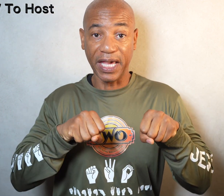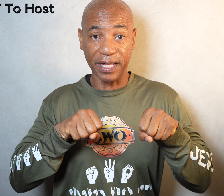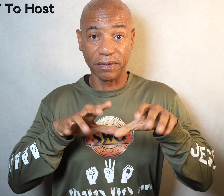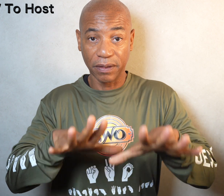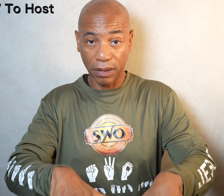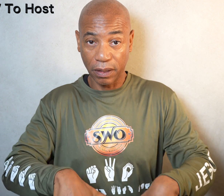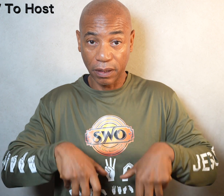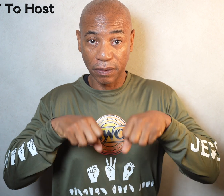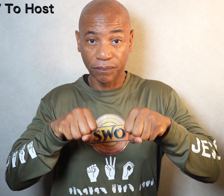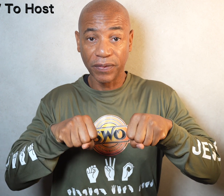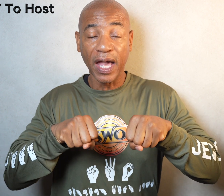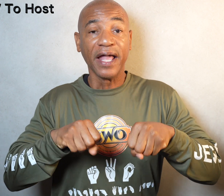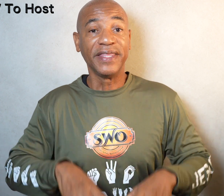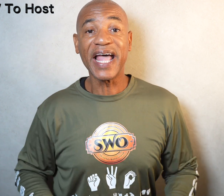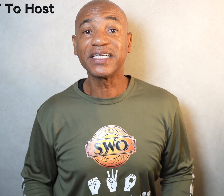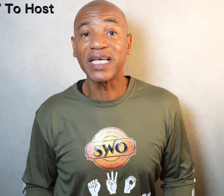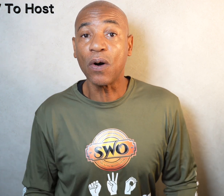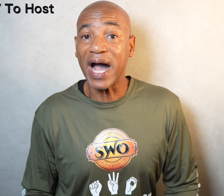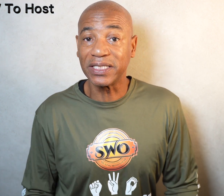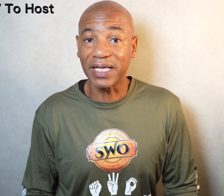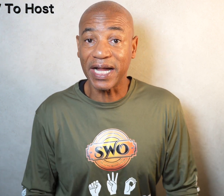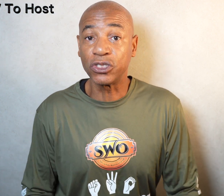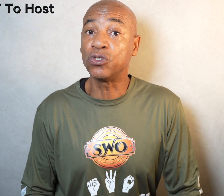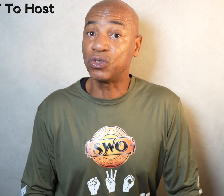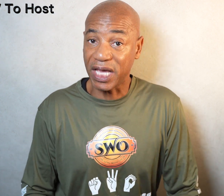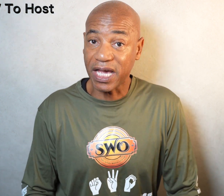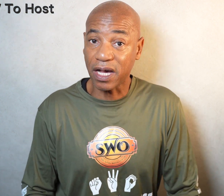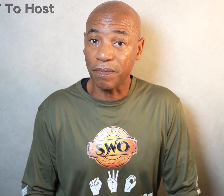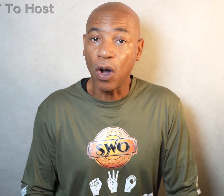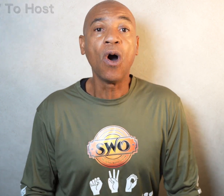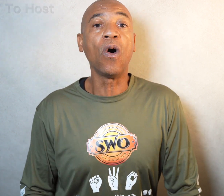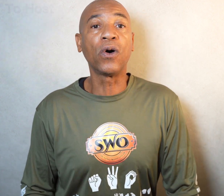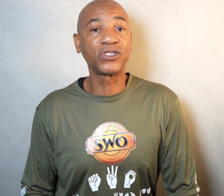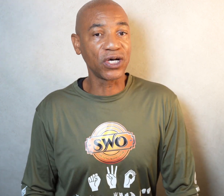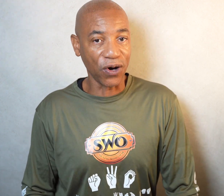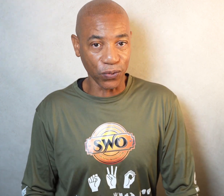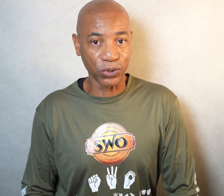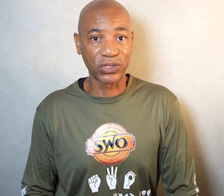again. That is how I sign to take up or to host.